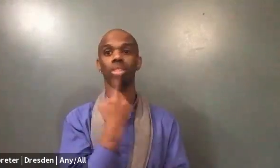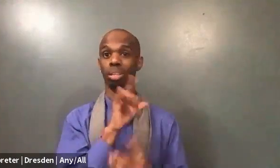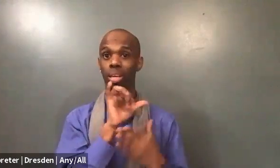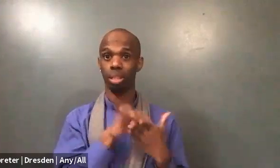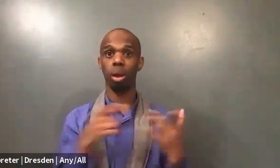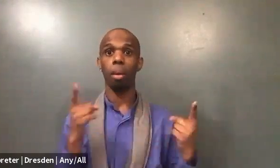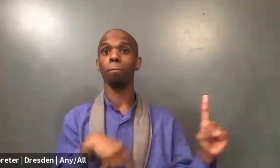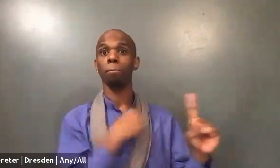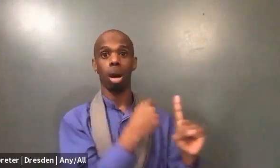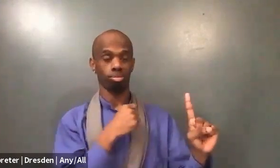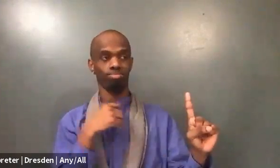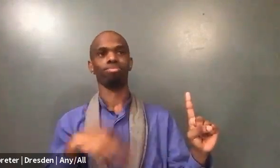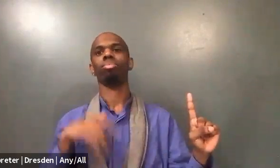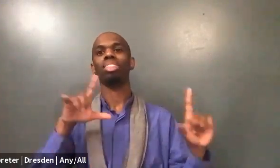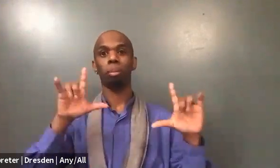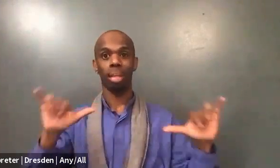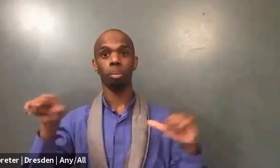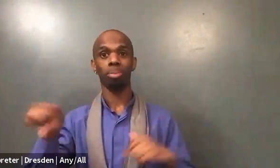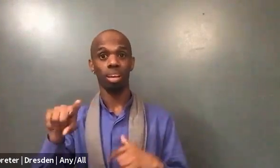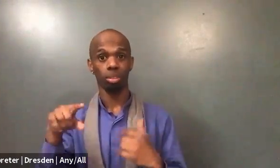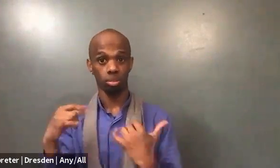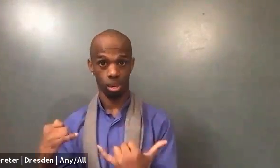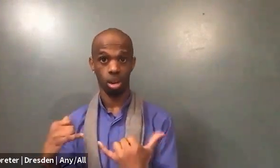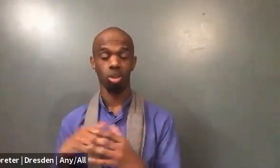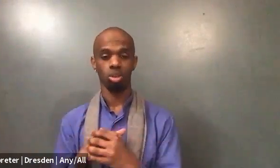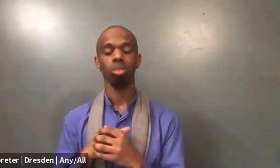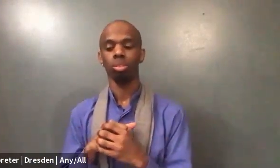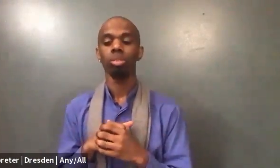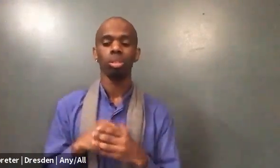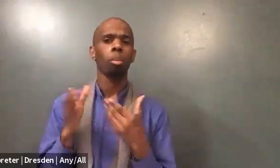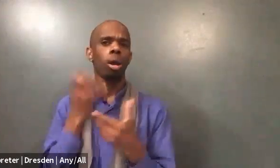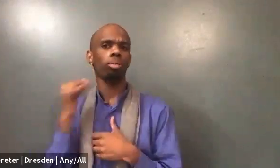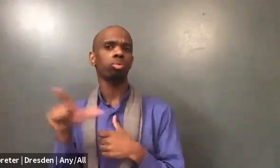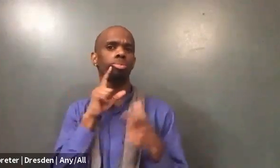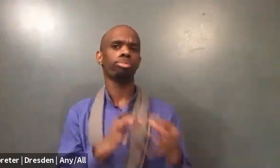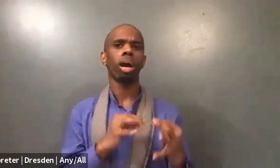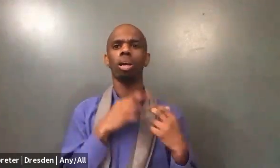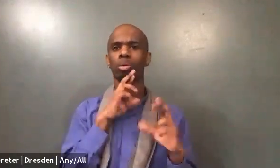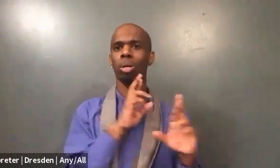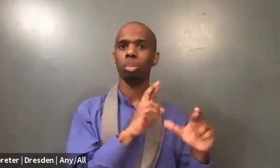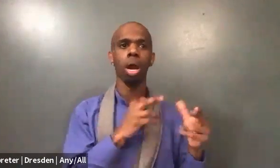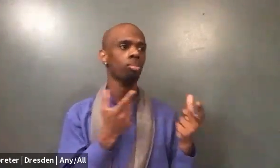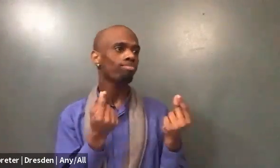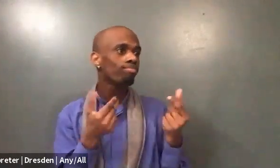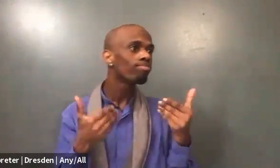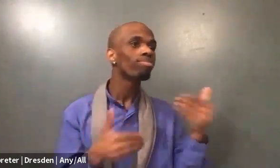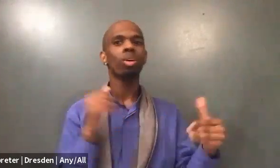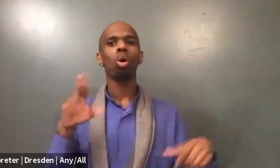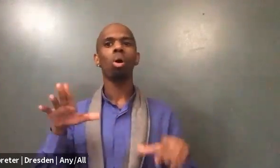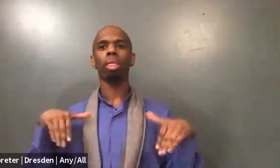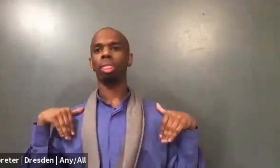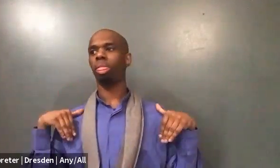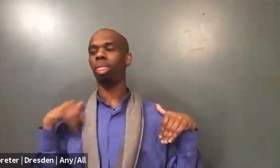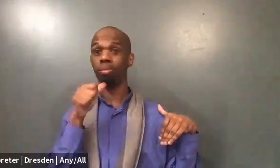you also are at the same time when you decide whether you're going to respond or not respond. There was a moment, at least